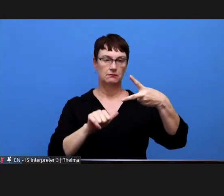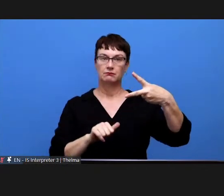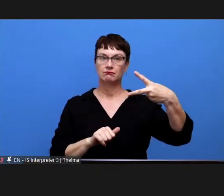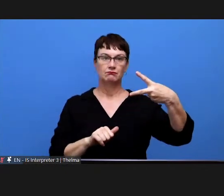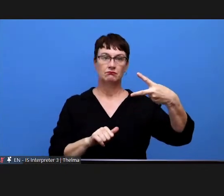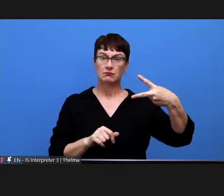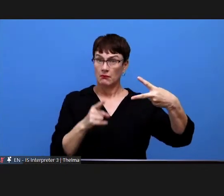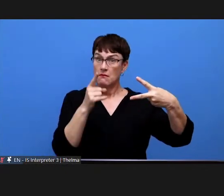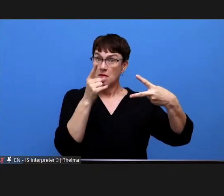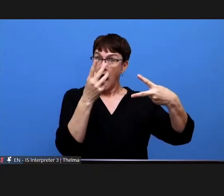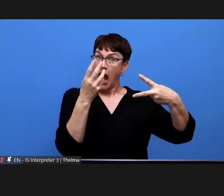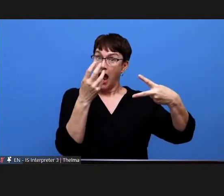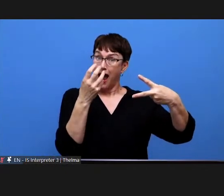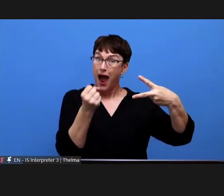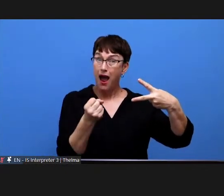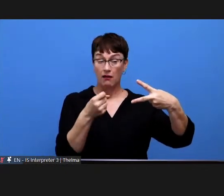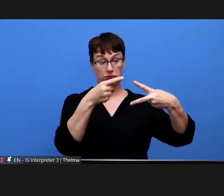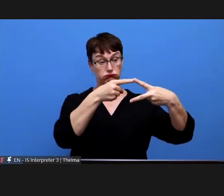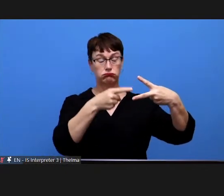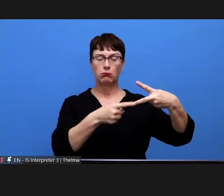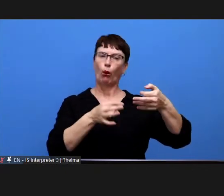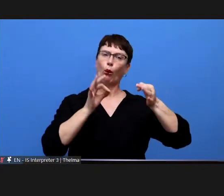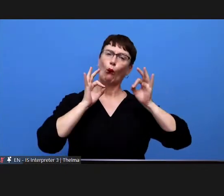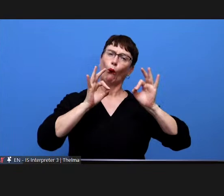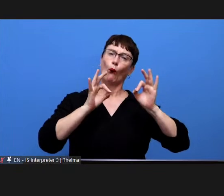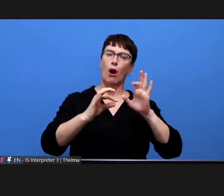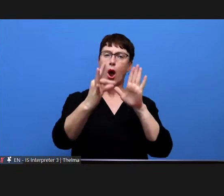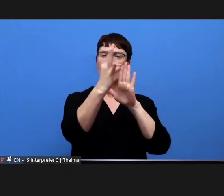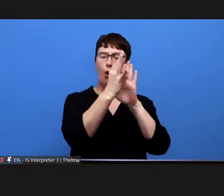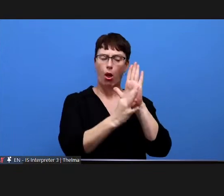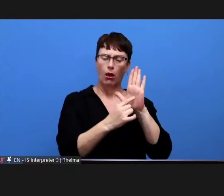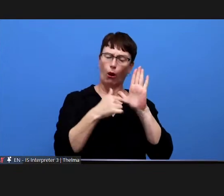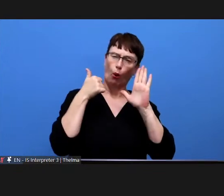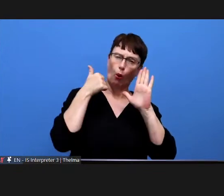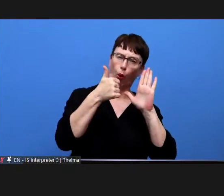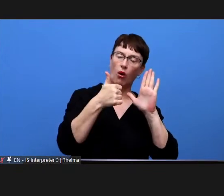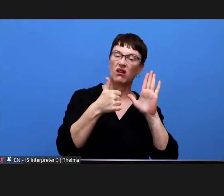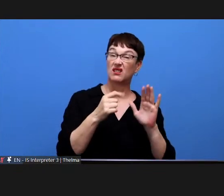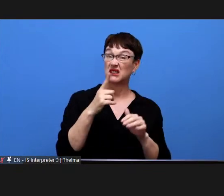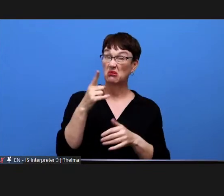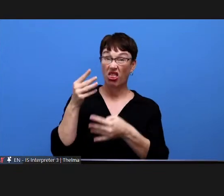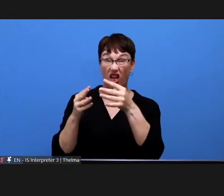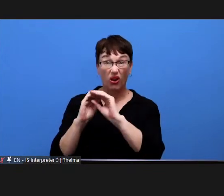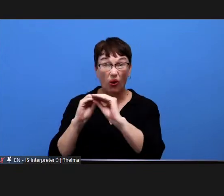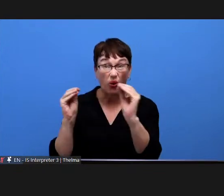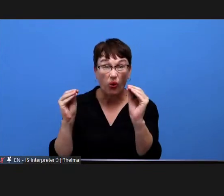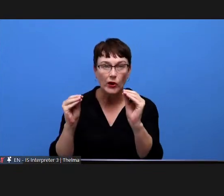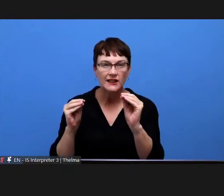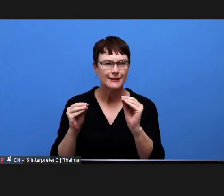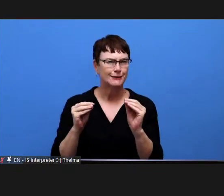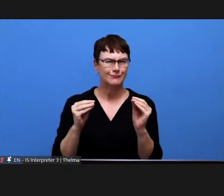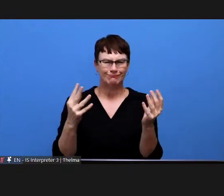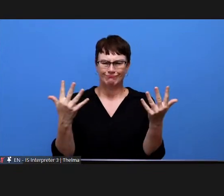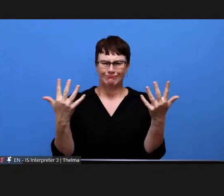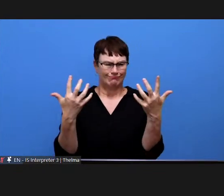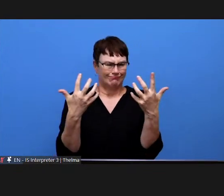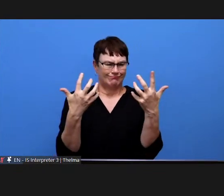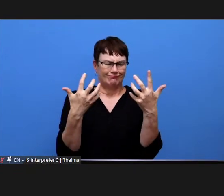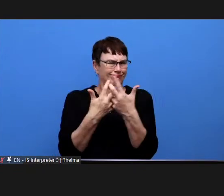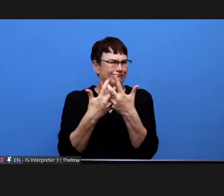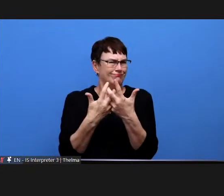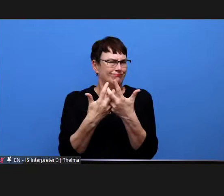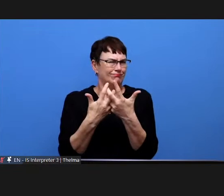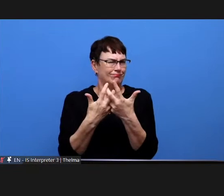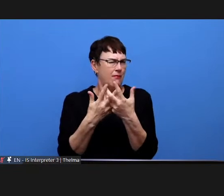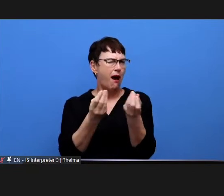data inform policy review and then SDG implementation? This is really a talent that we have. And an increased